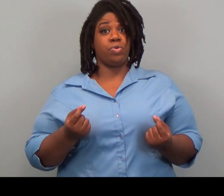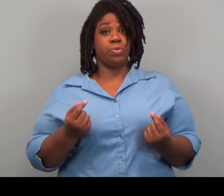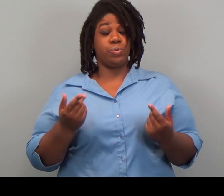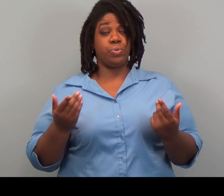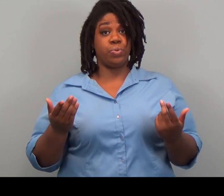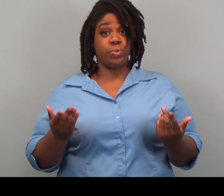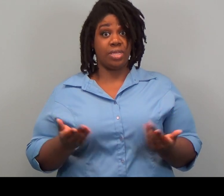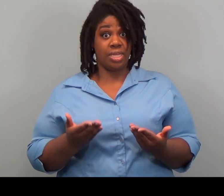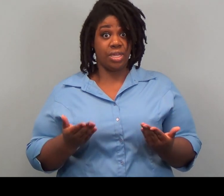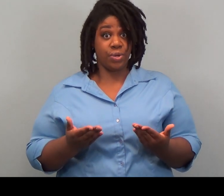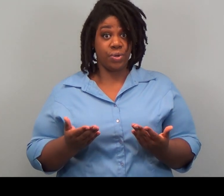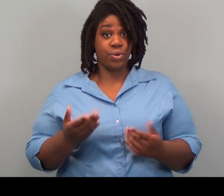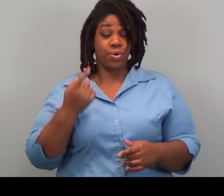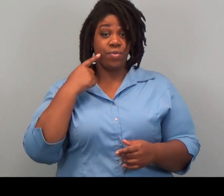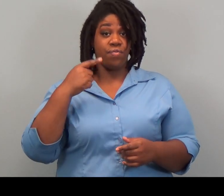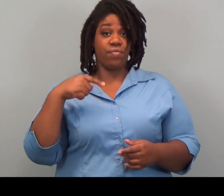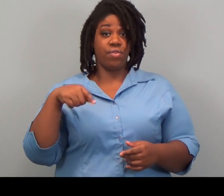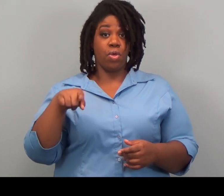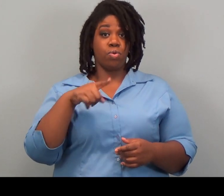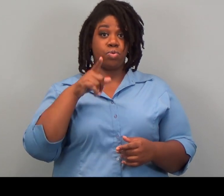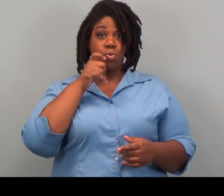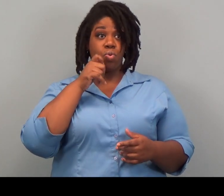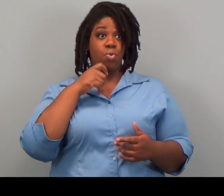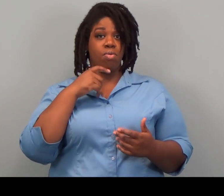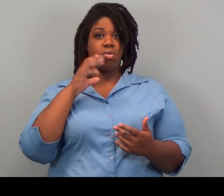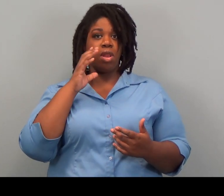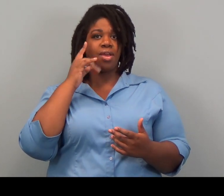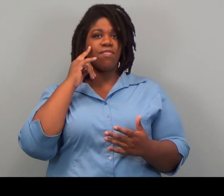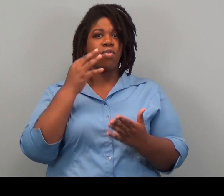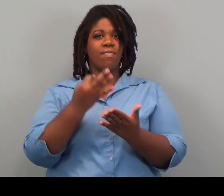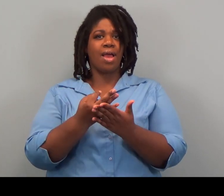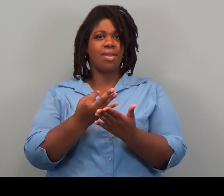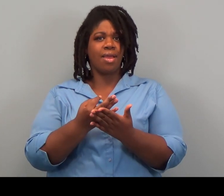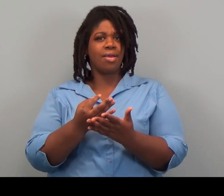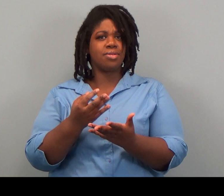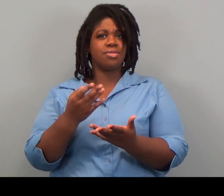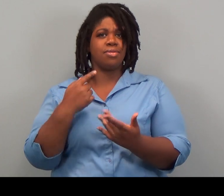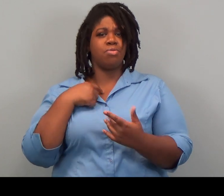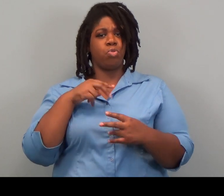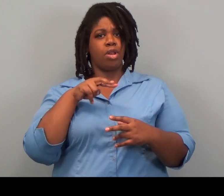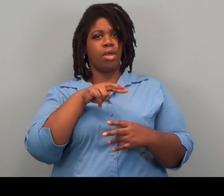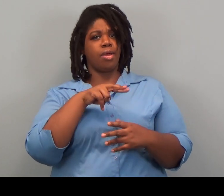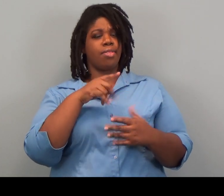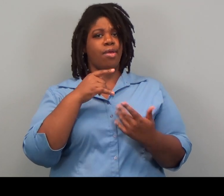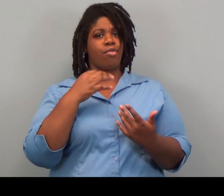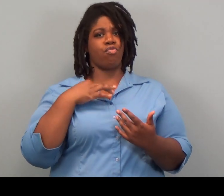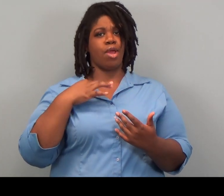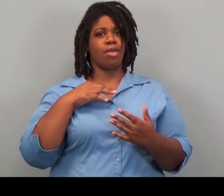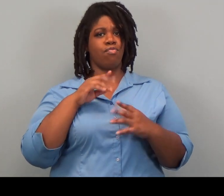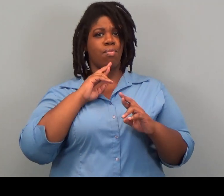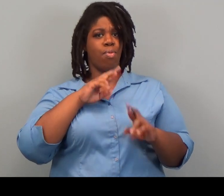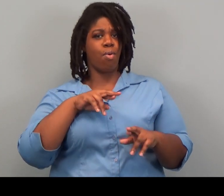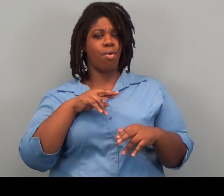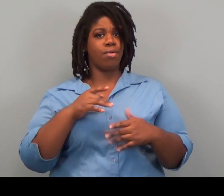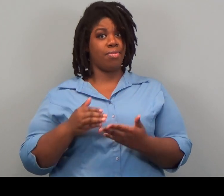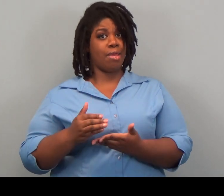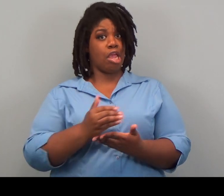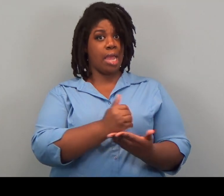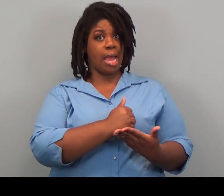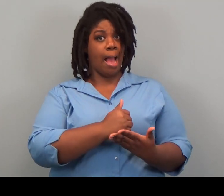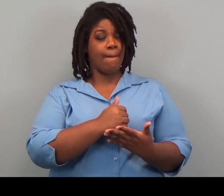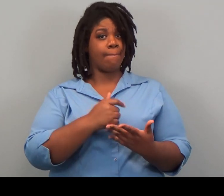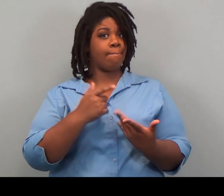with folks looking to get financed, you know, we'll take a look at their credit report, we'll take a look at their income, because the point is we want to make sure that we're